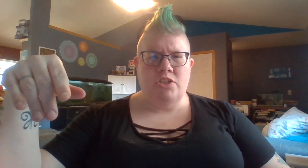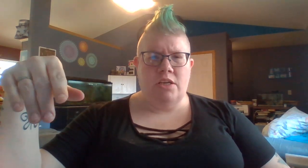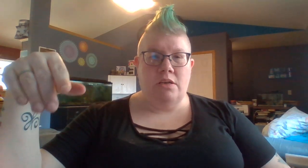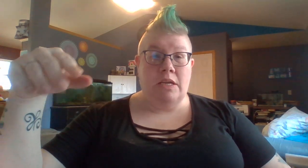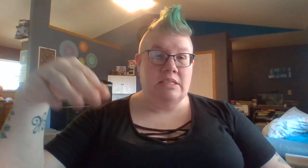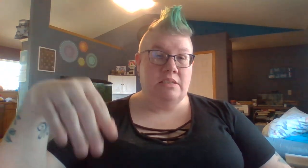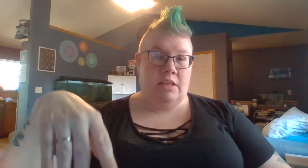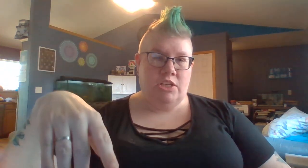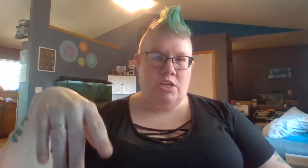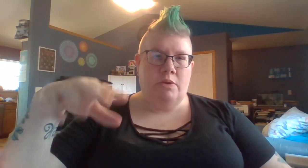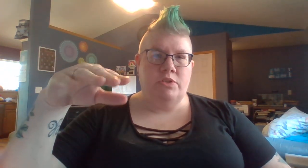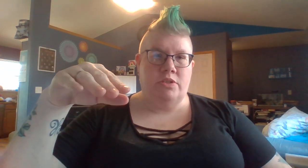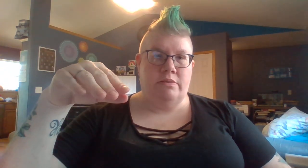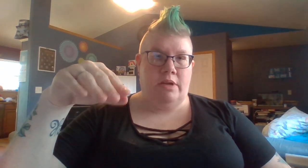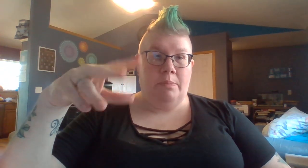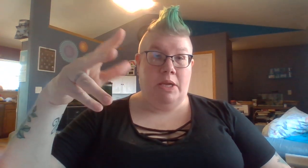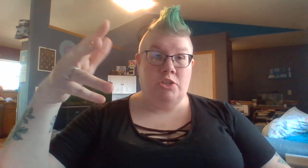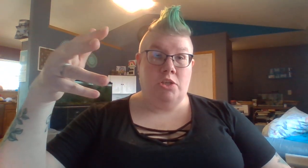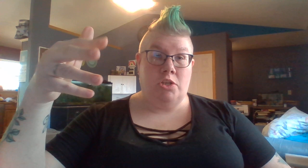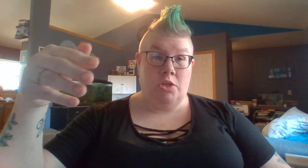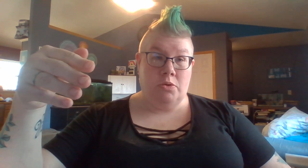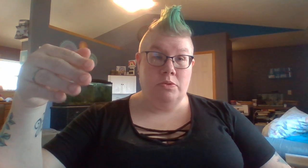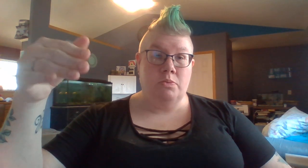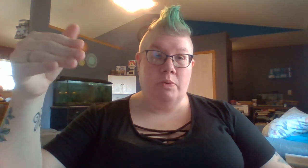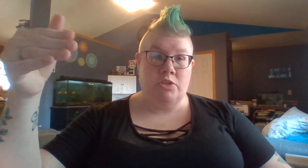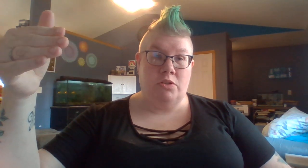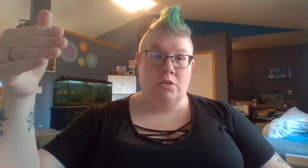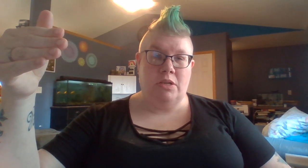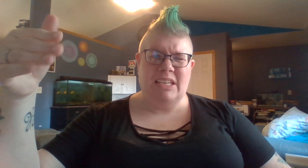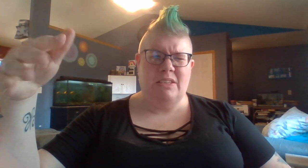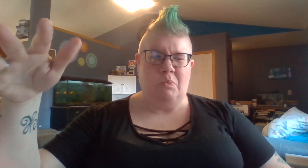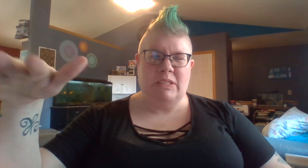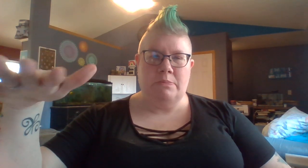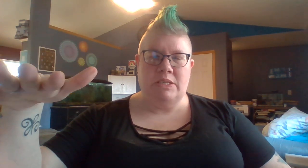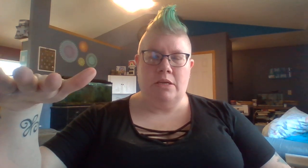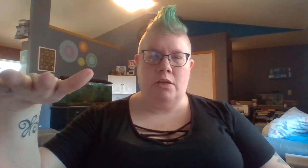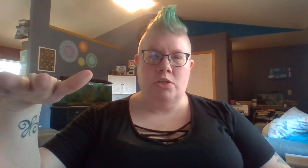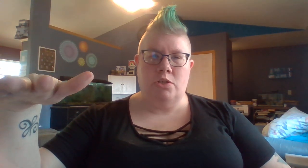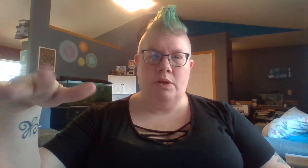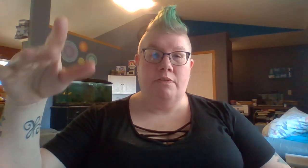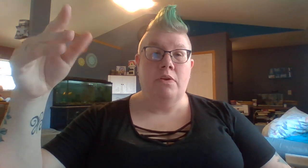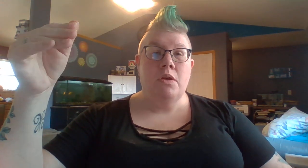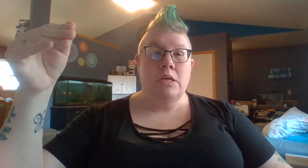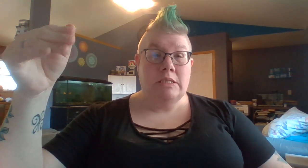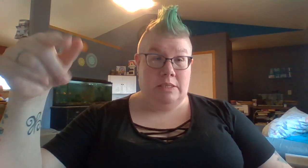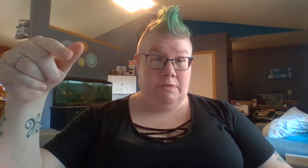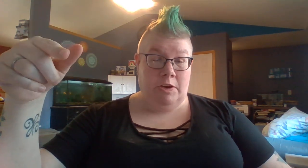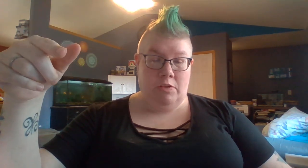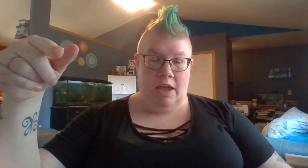application installation, it was just application use, which it wasn't particularly intuitive. Did figure that